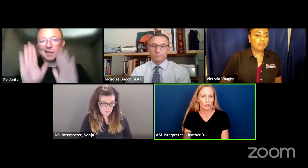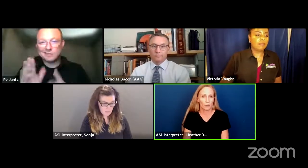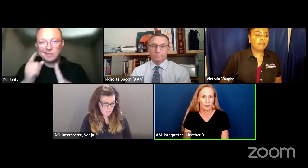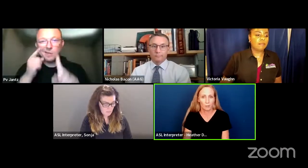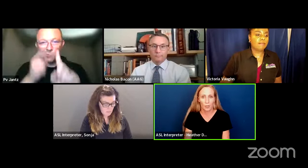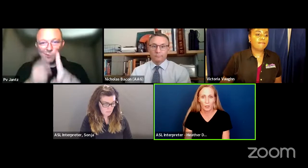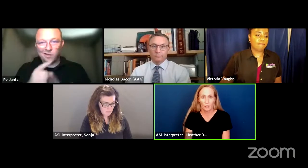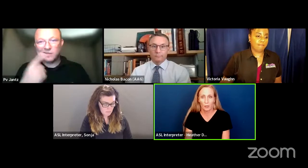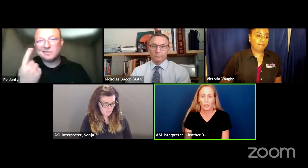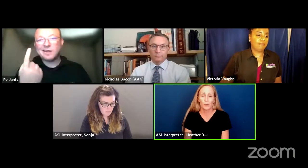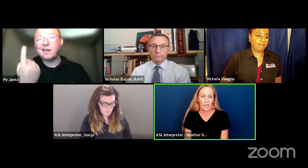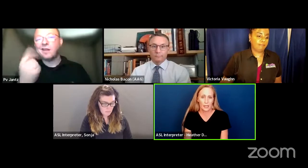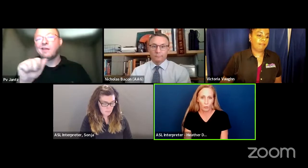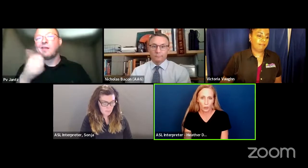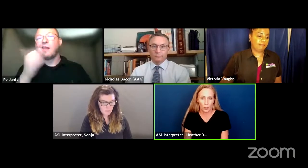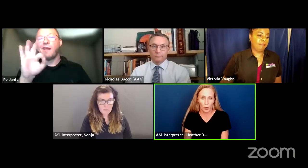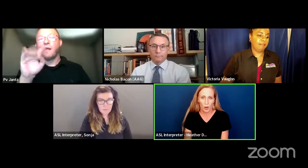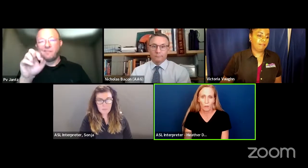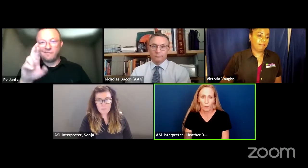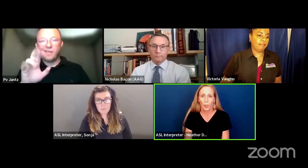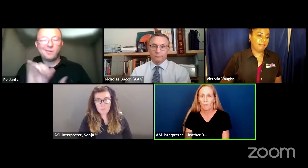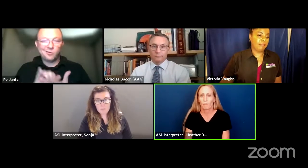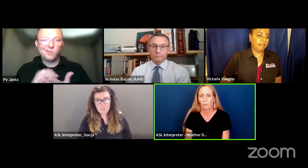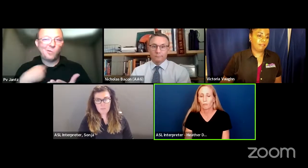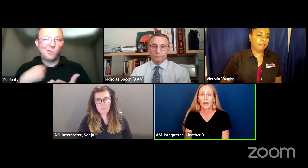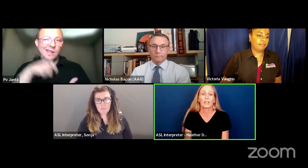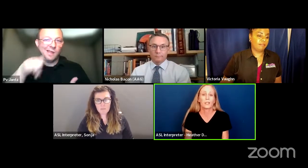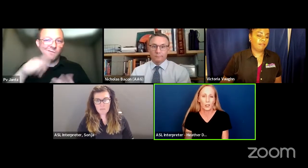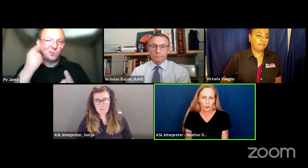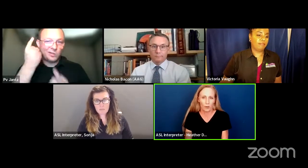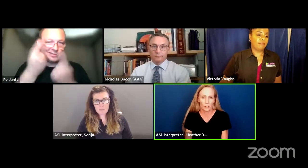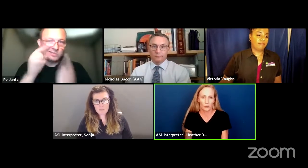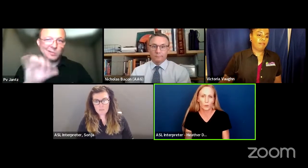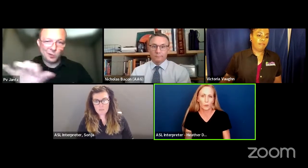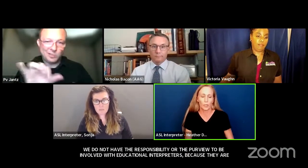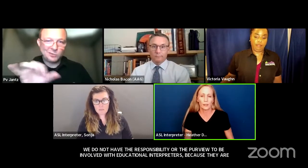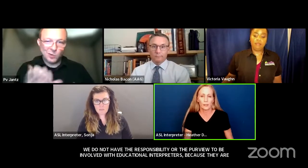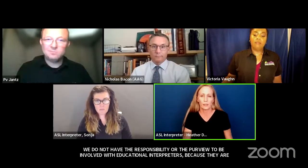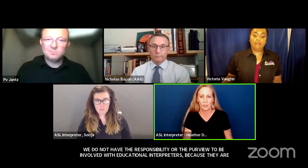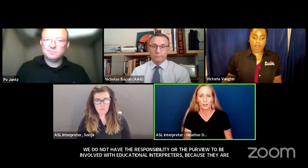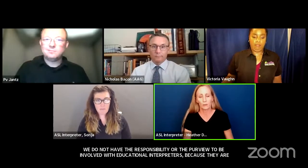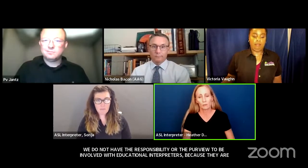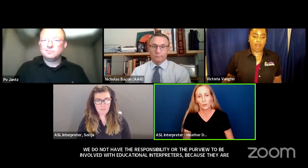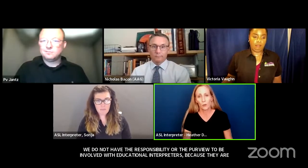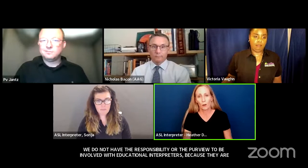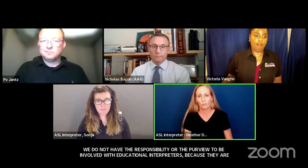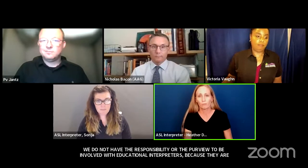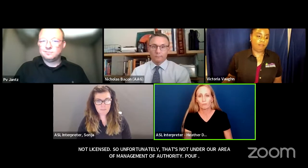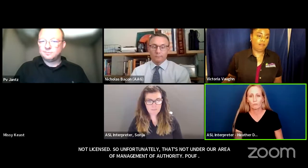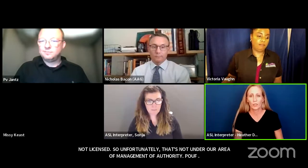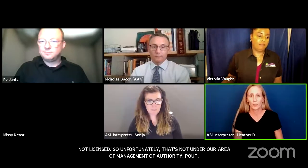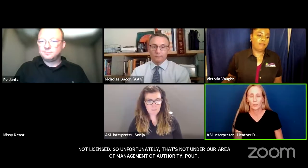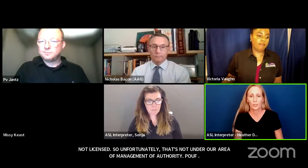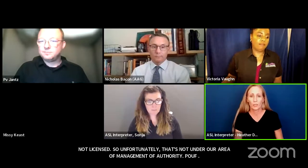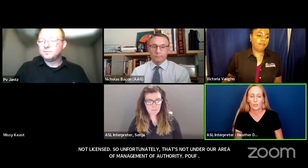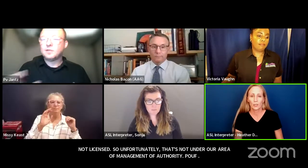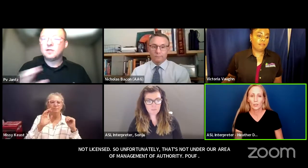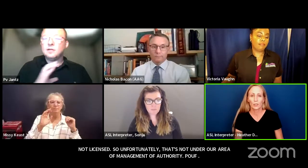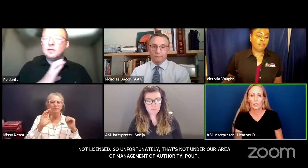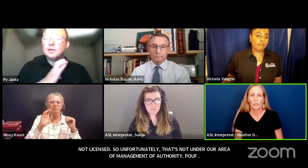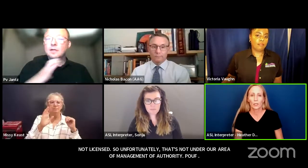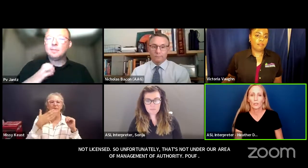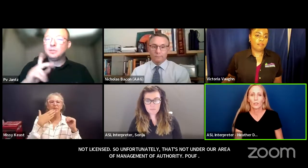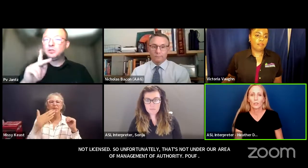Thank you, Commissioner Benton. That was an excellent point as well. That is another factor that we had to consider as well.